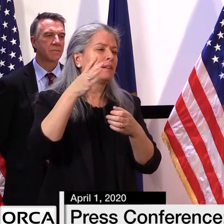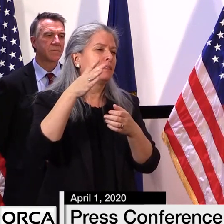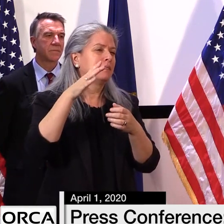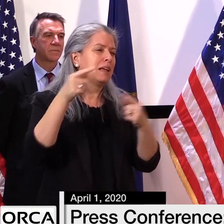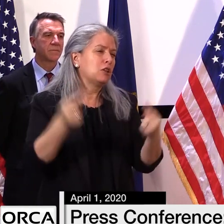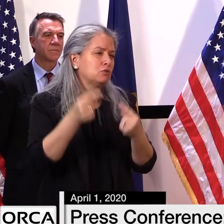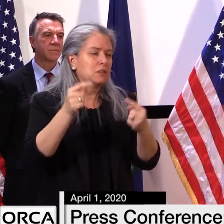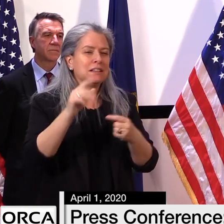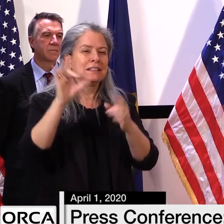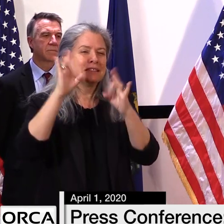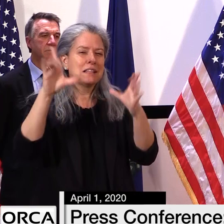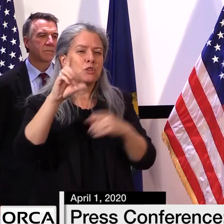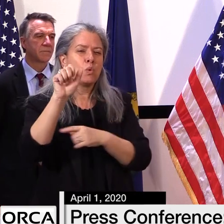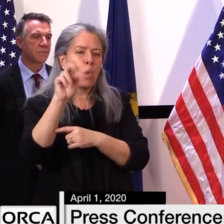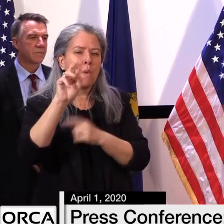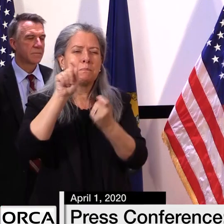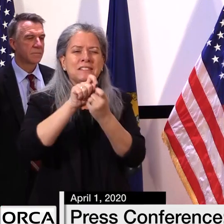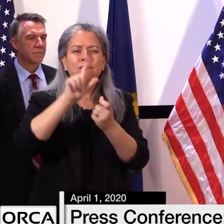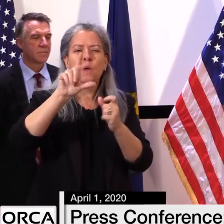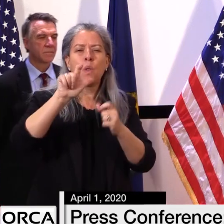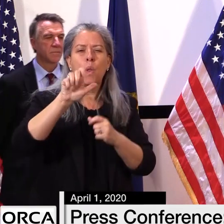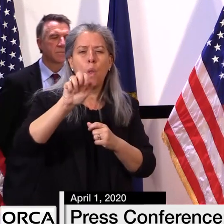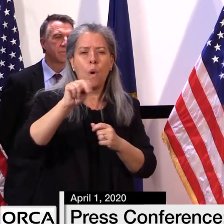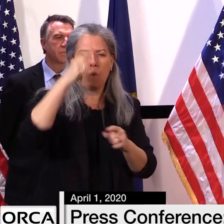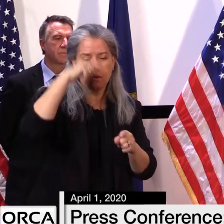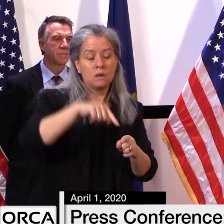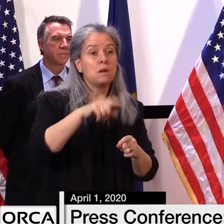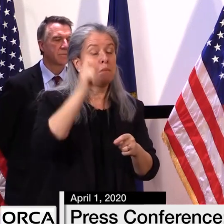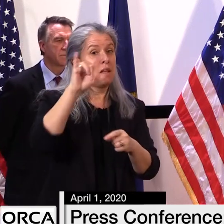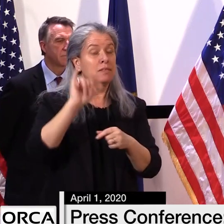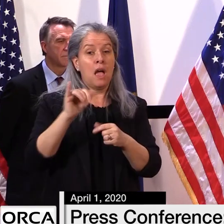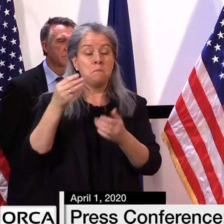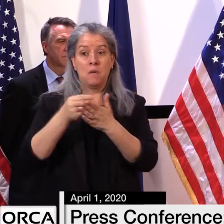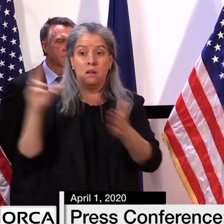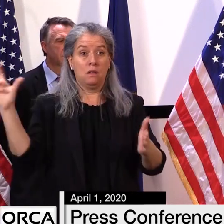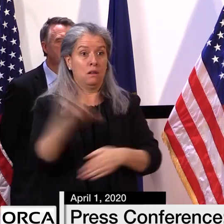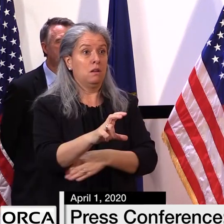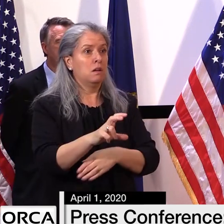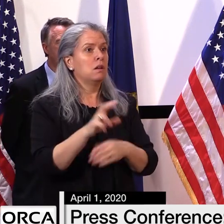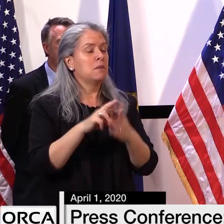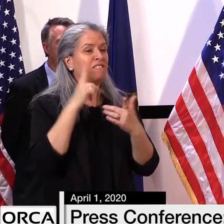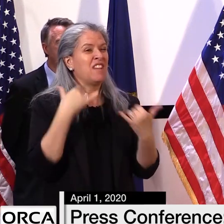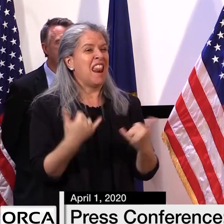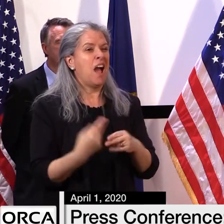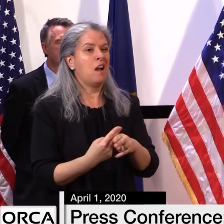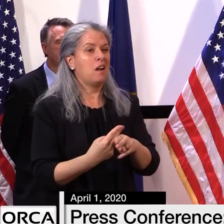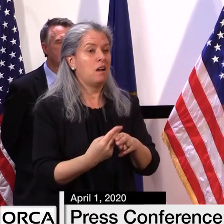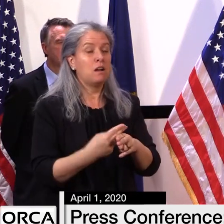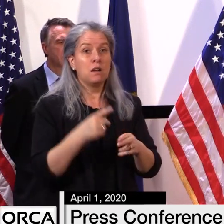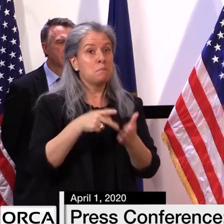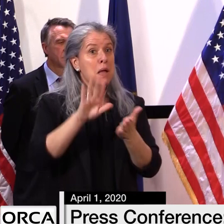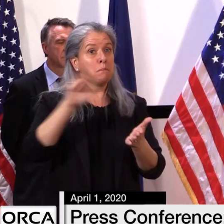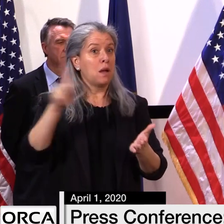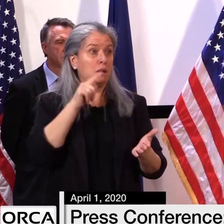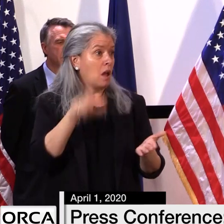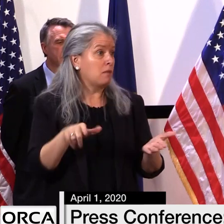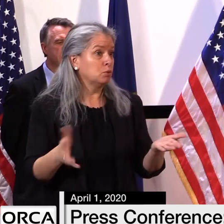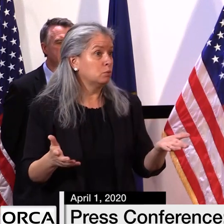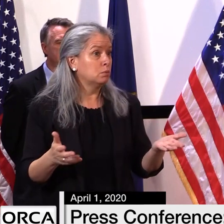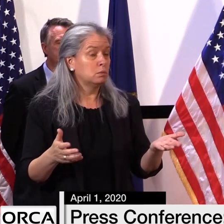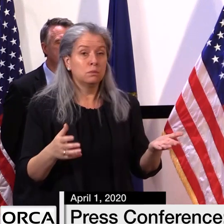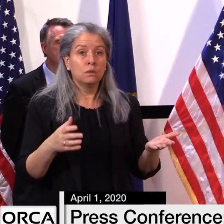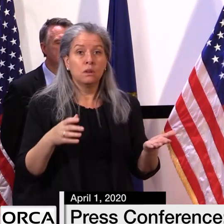the advance. The advance does not need to be repaid and may be used to keep employees on payroll, pay for sick